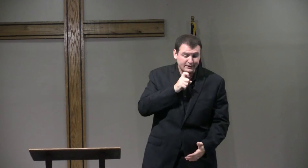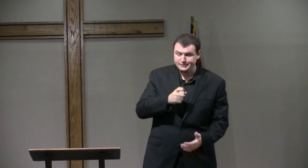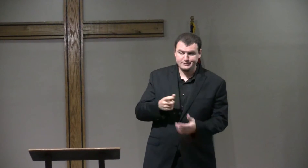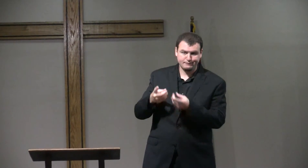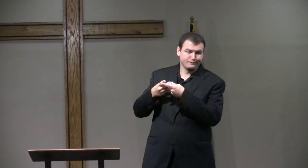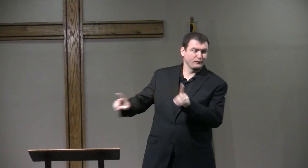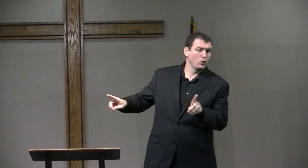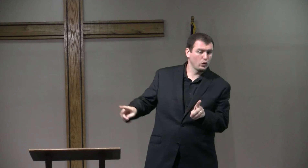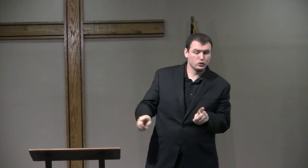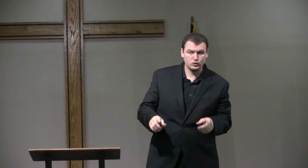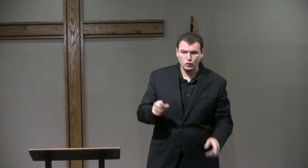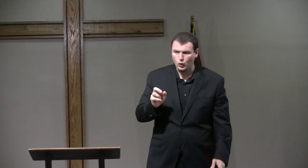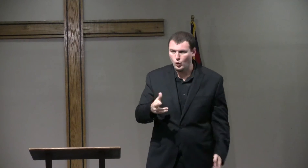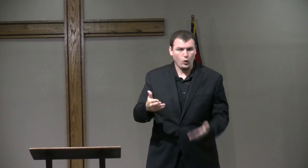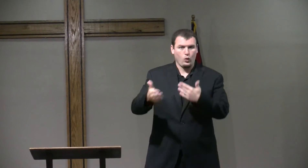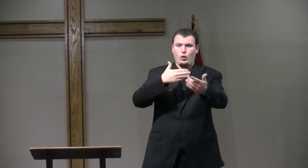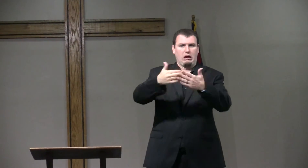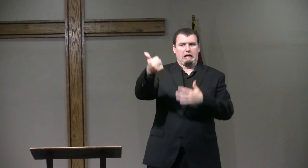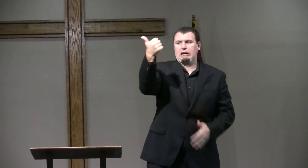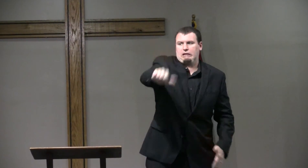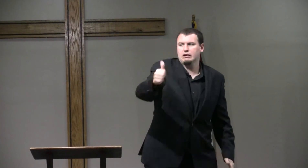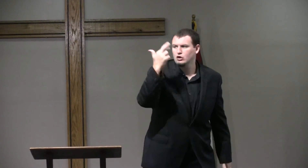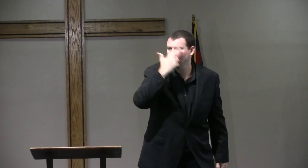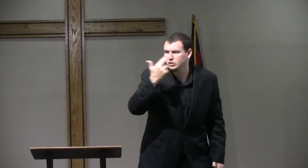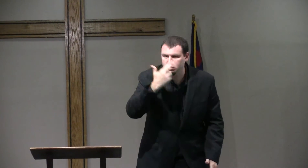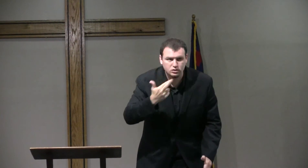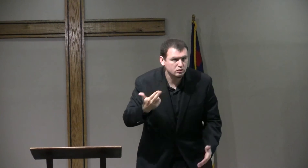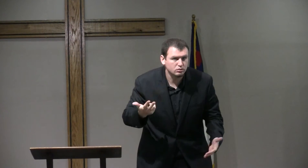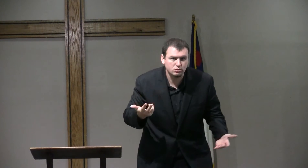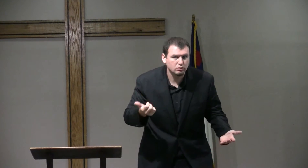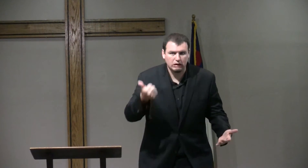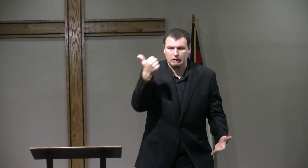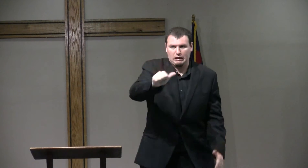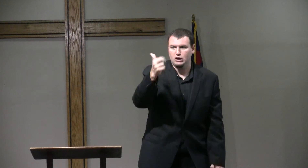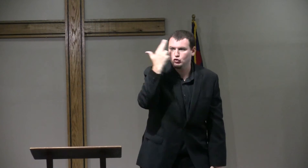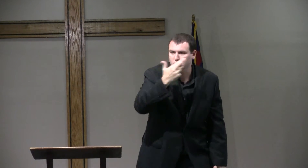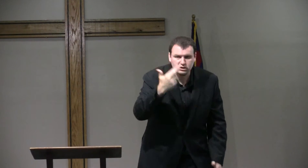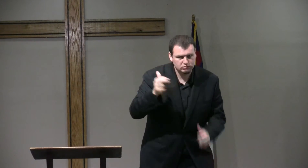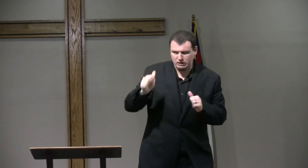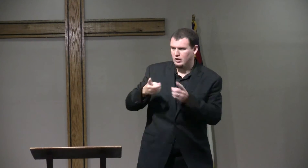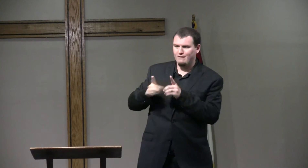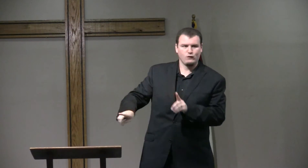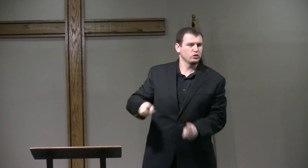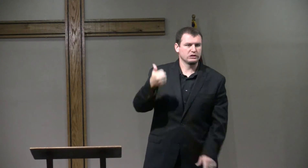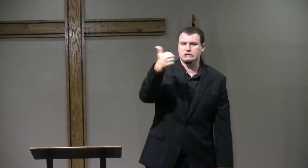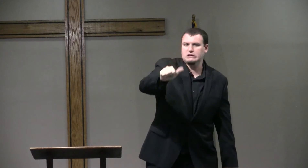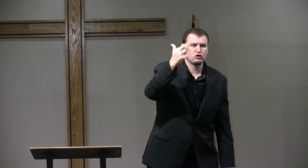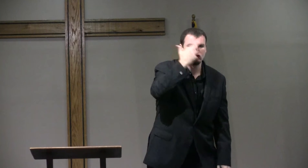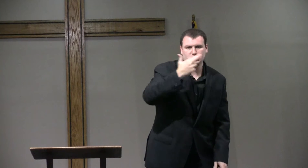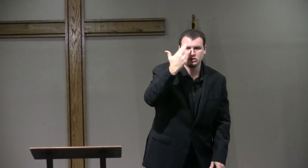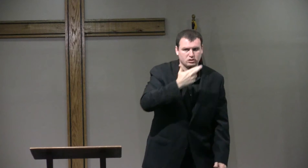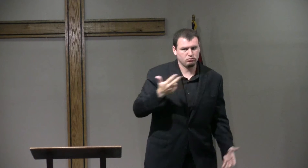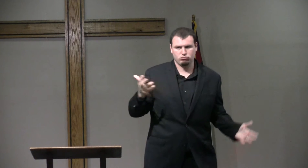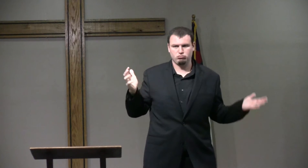cook, or our sex life isn't good. And he could divorce her for any reason he